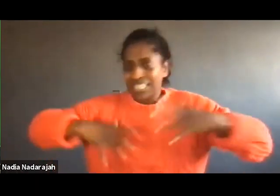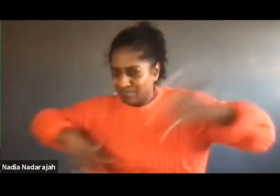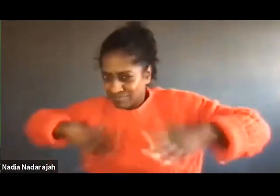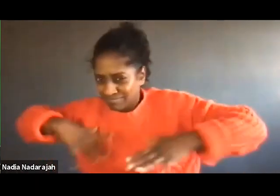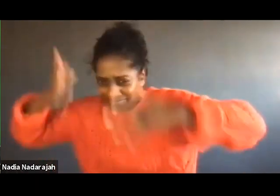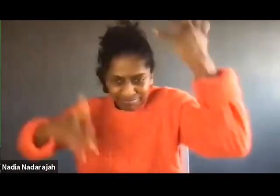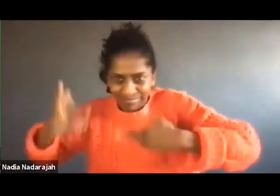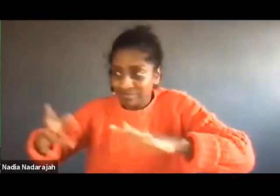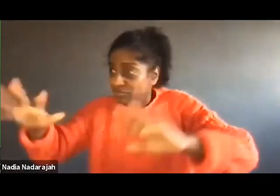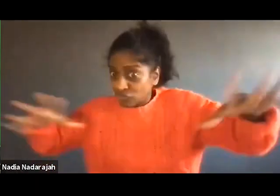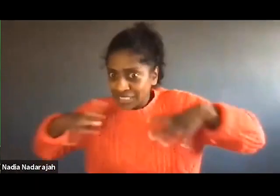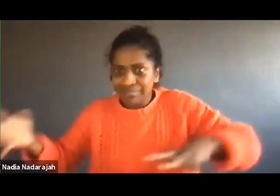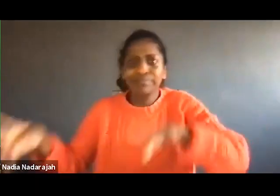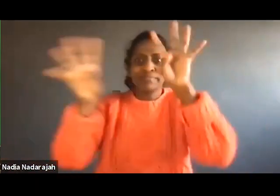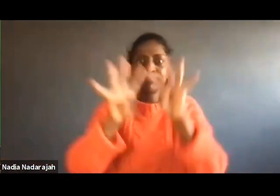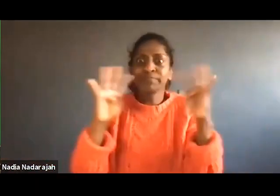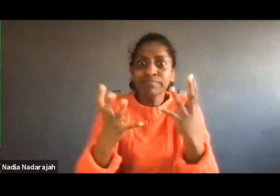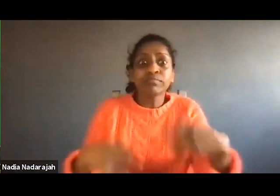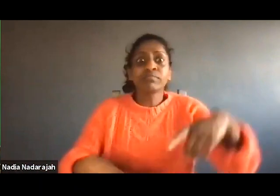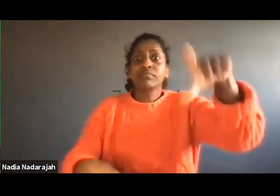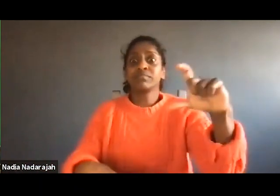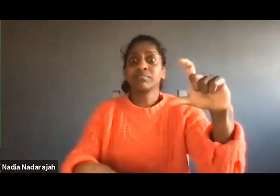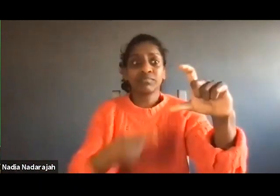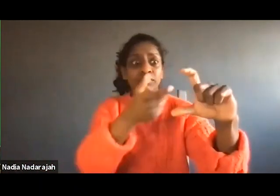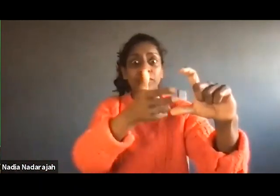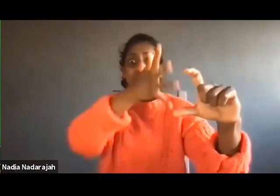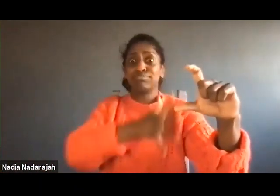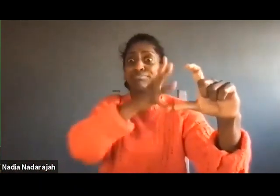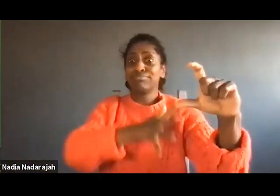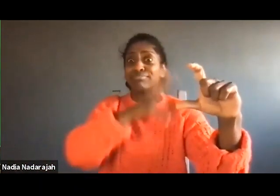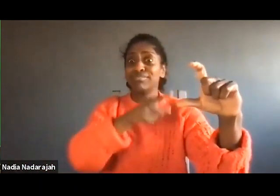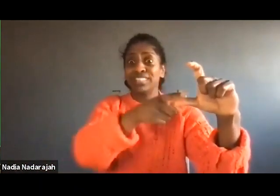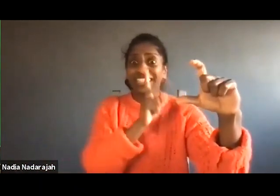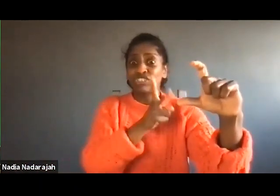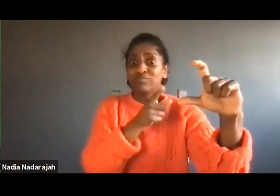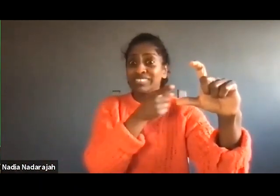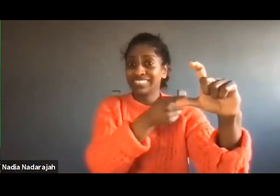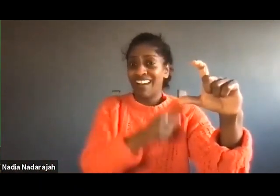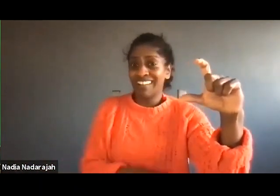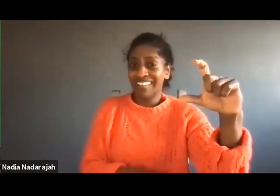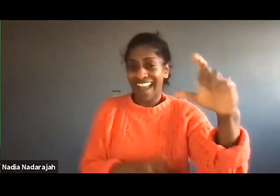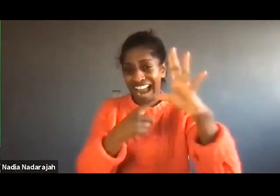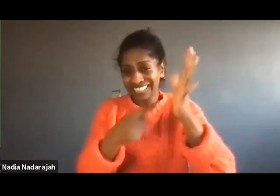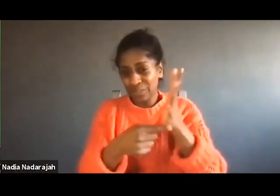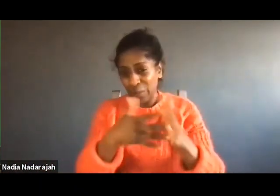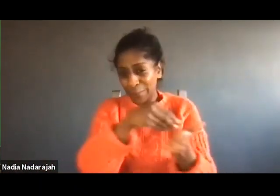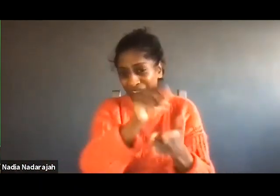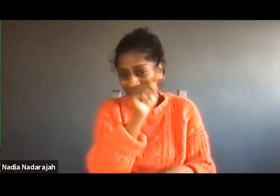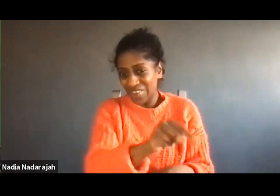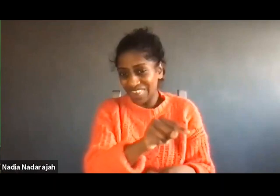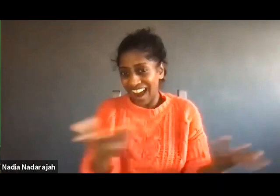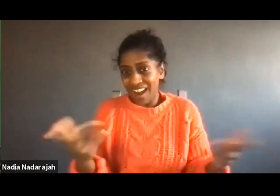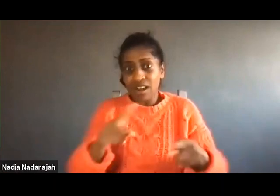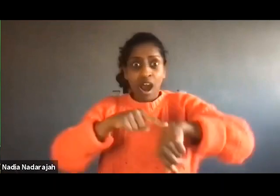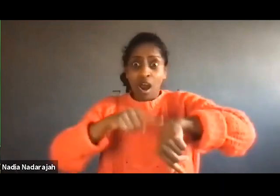a day, which is absolutely fantastic. So oftentimes your interpreter might be ill or not show up. All you need to do is pull your phone out or your iPad, call